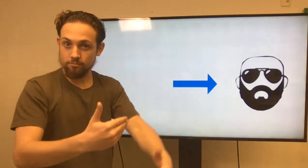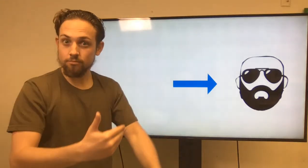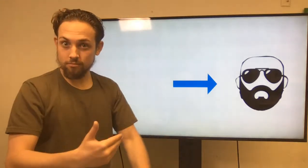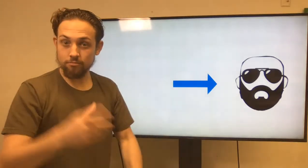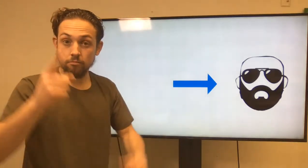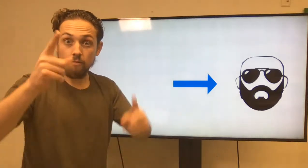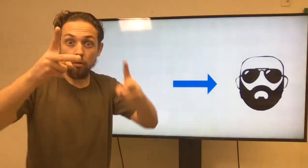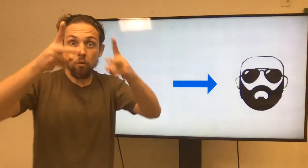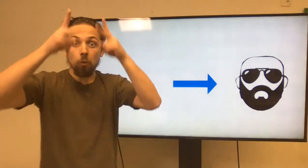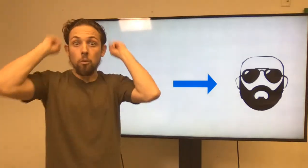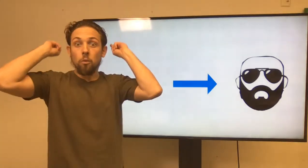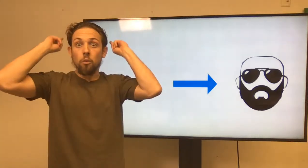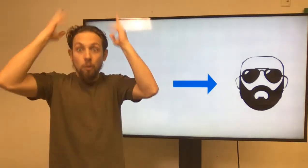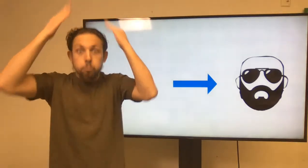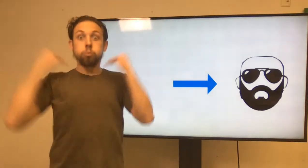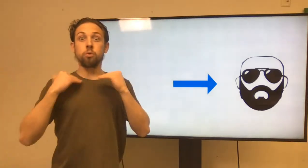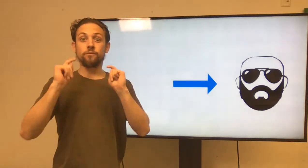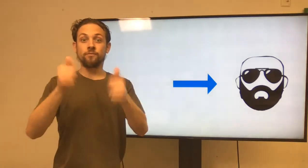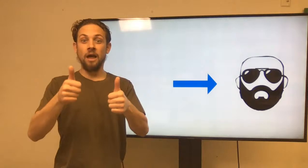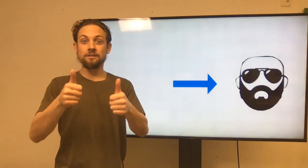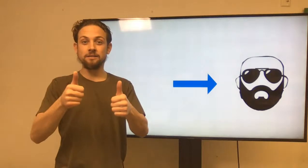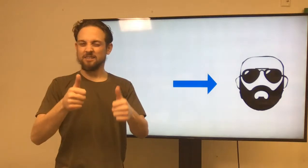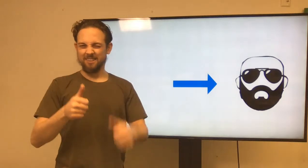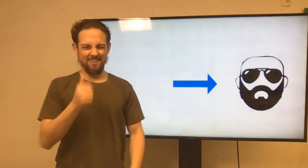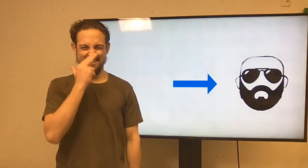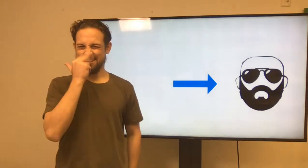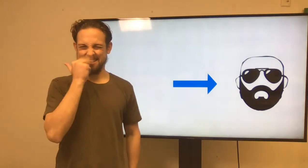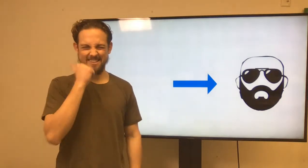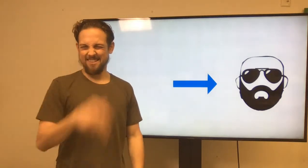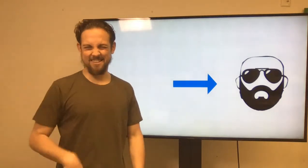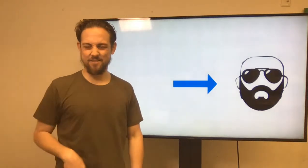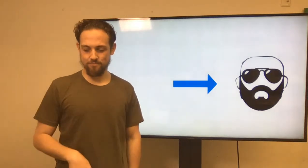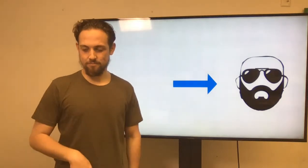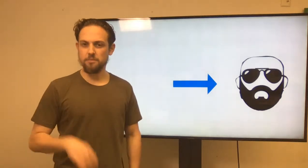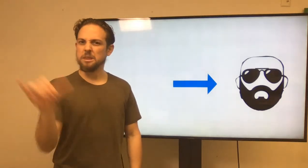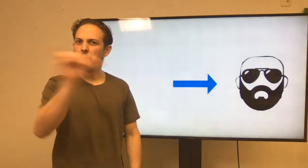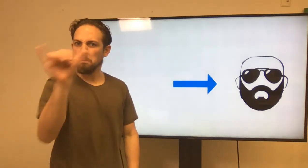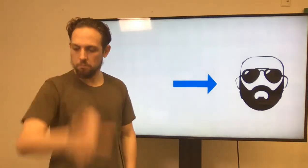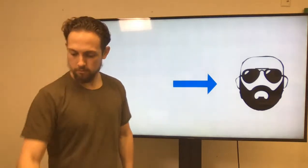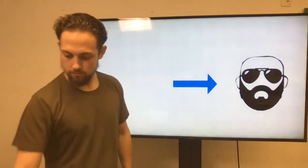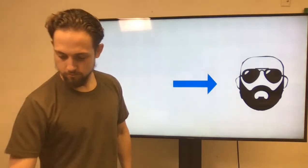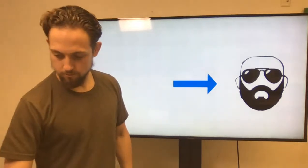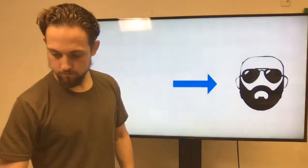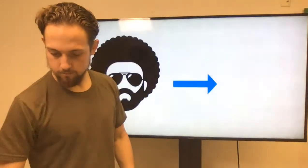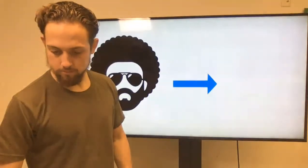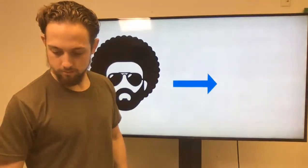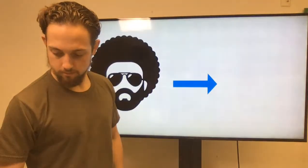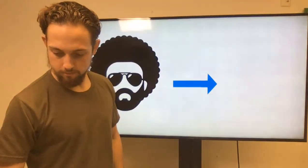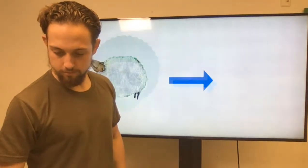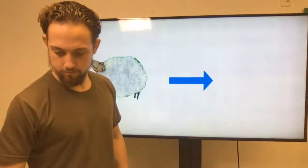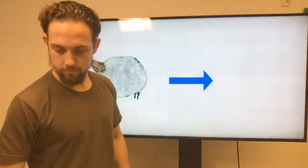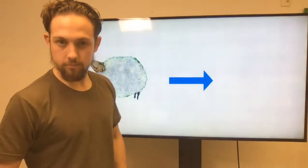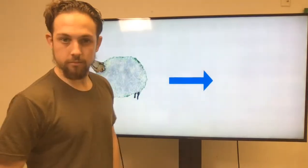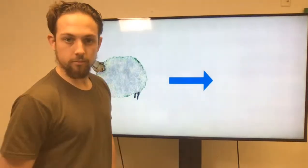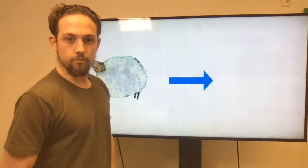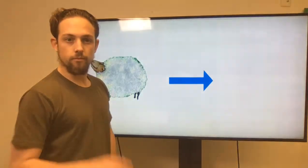Again, this shows a time sequence. And we know that somebody's not going to grow out their hair overnight, just like the